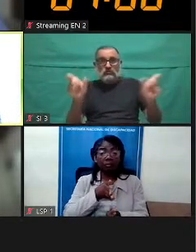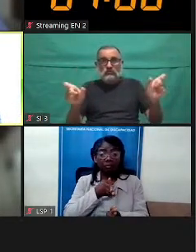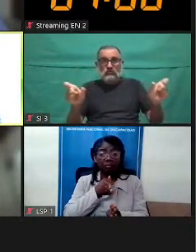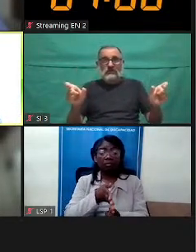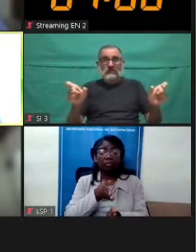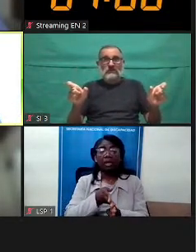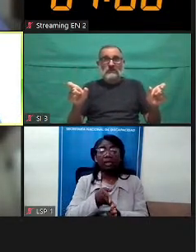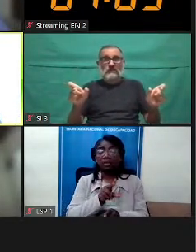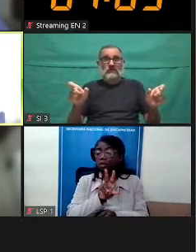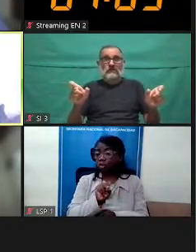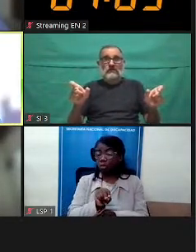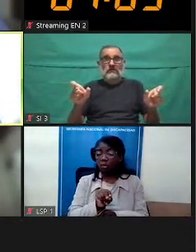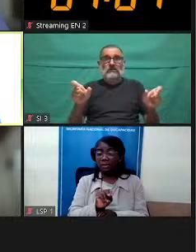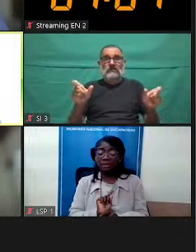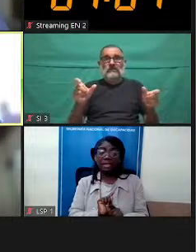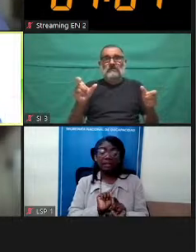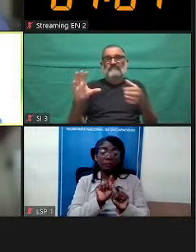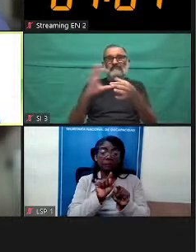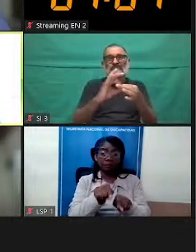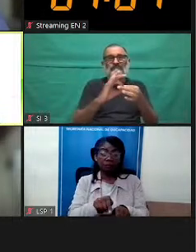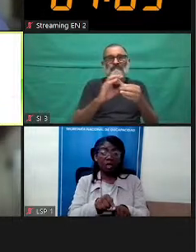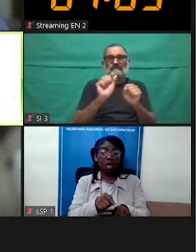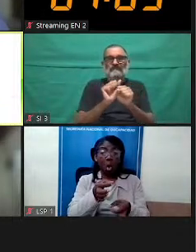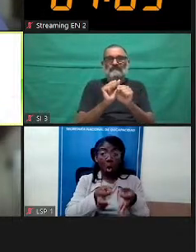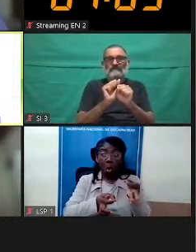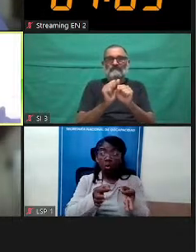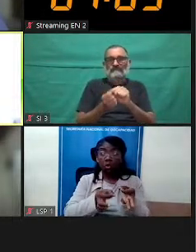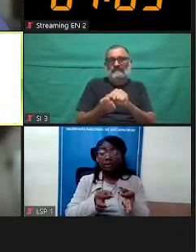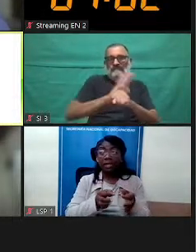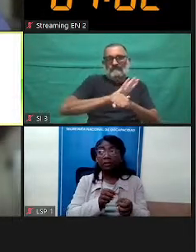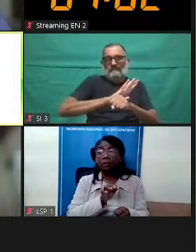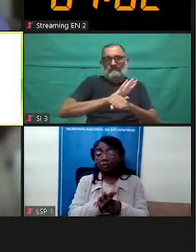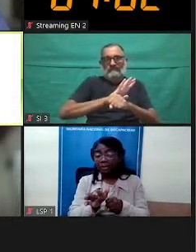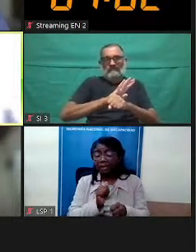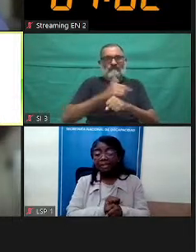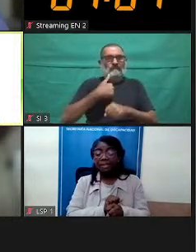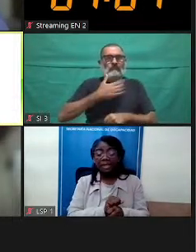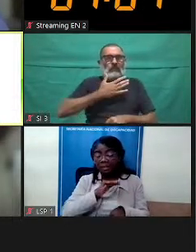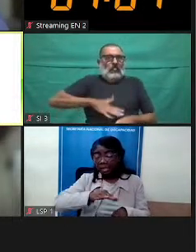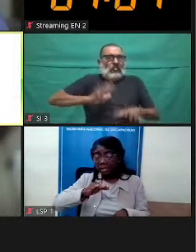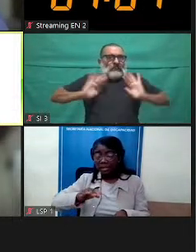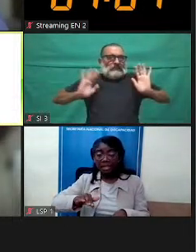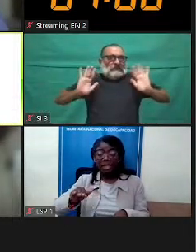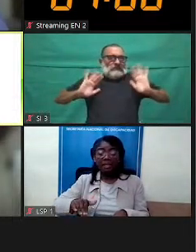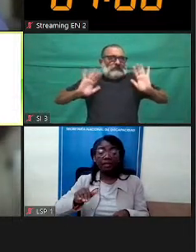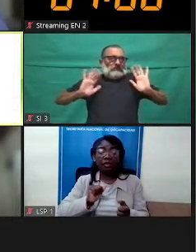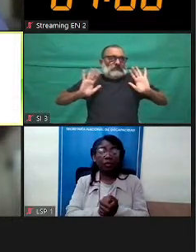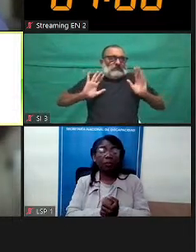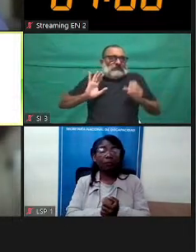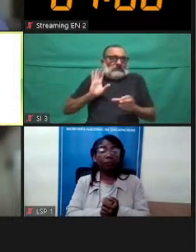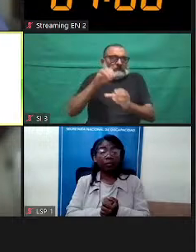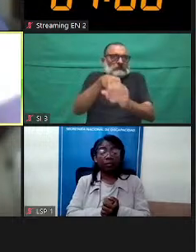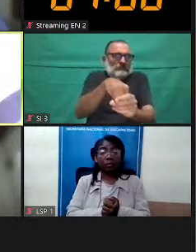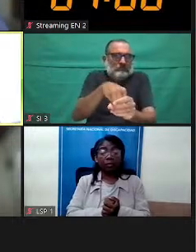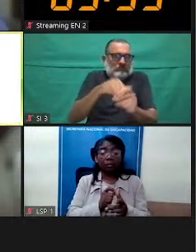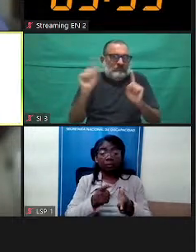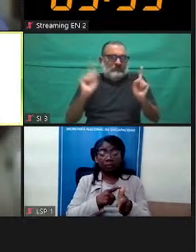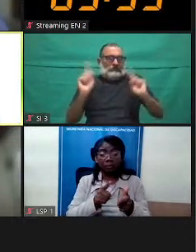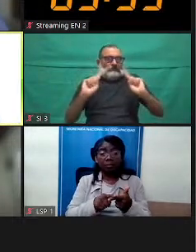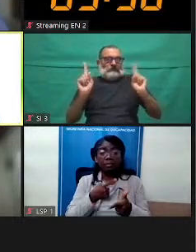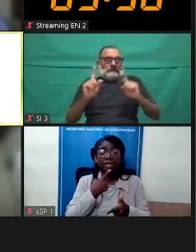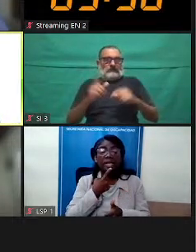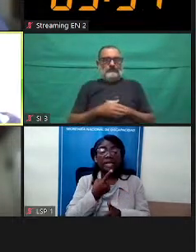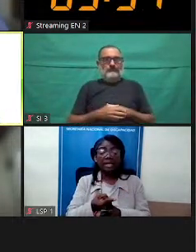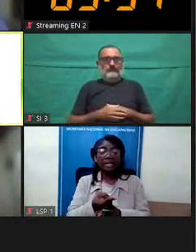this we know they are not as attending in the fur population as